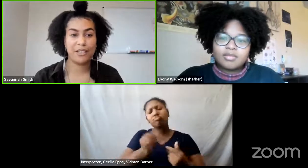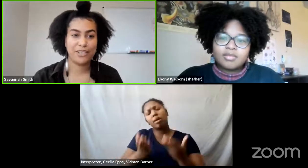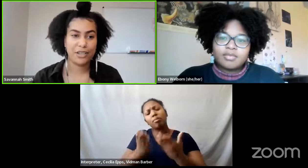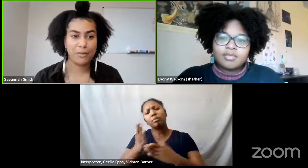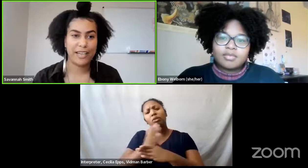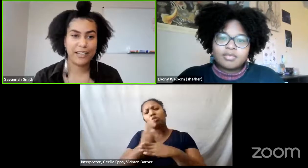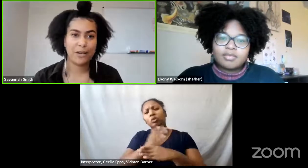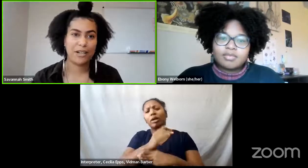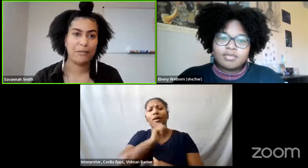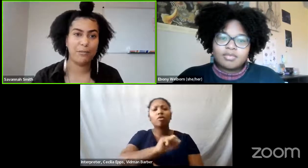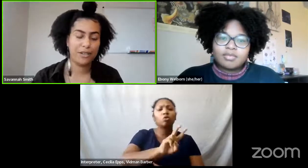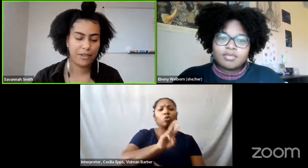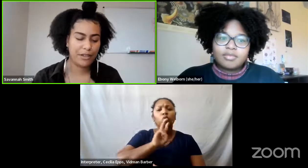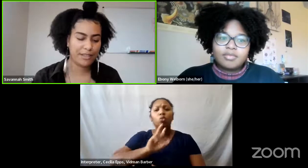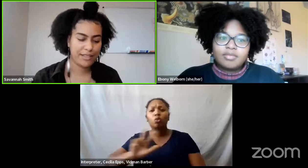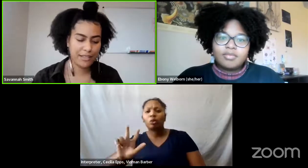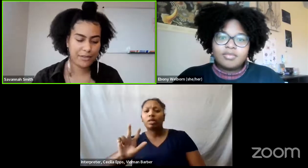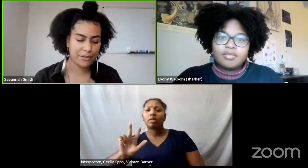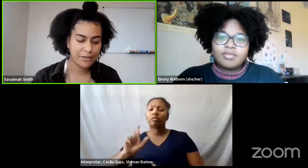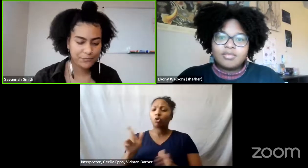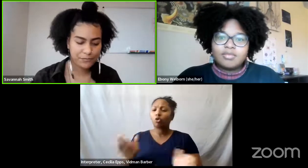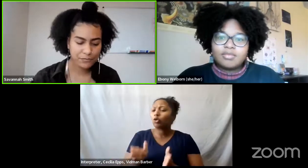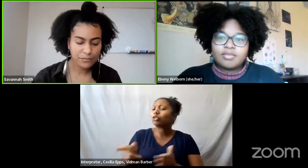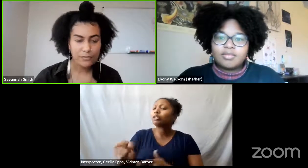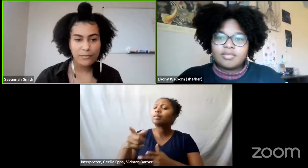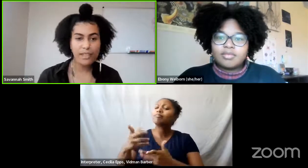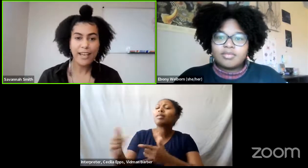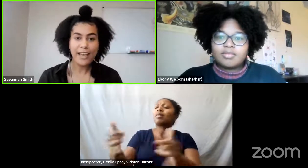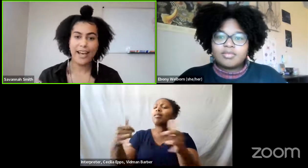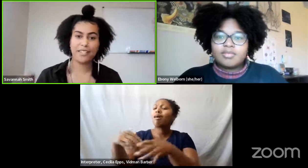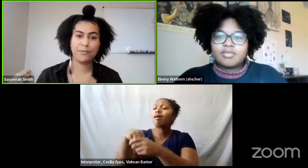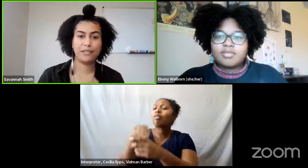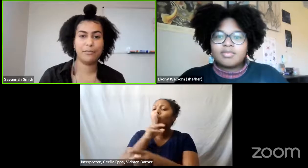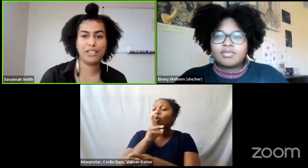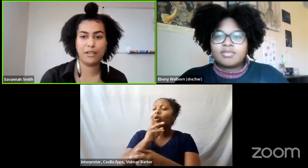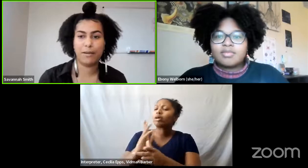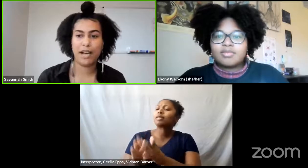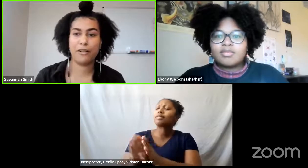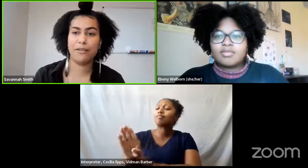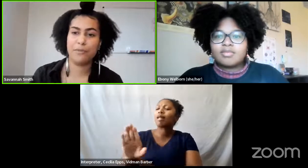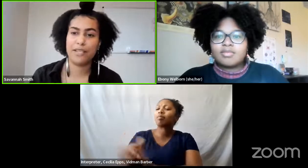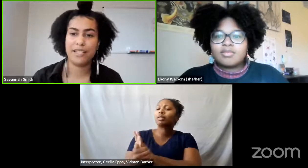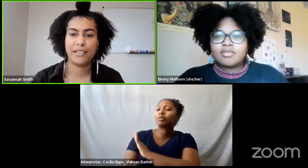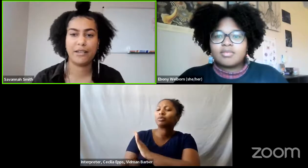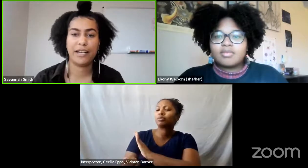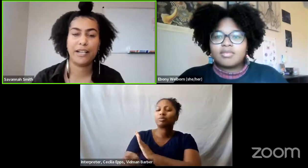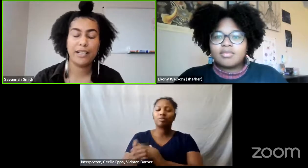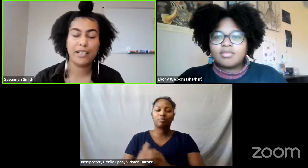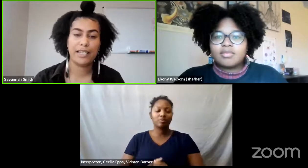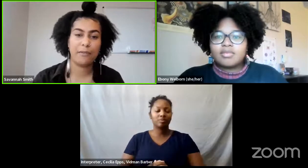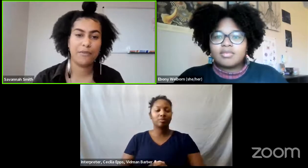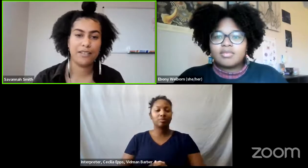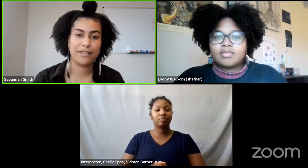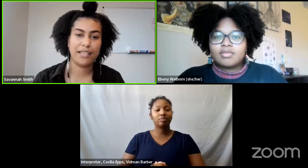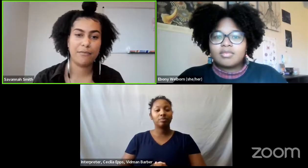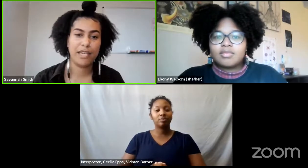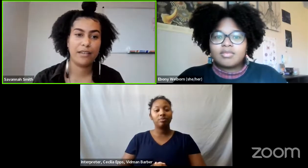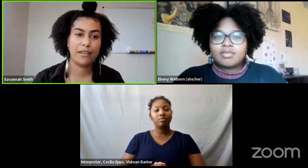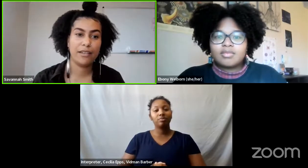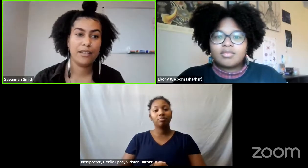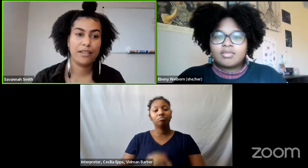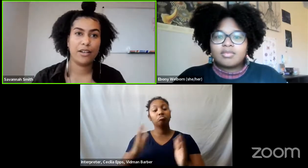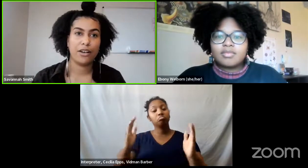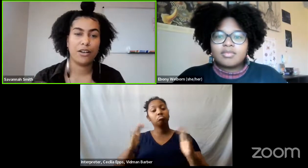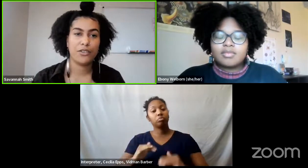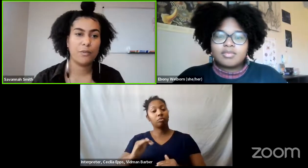they were encouraged to go play in the water and build on these skills. As a reclamation of power, we see during the time of